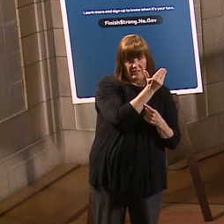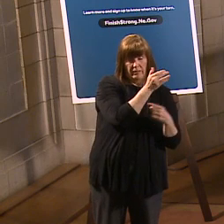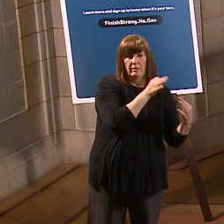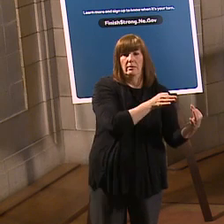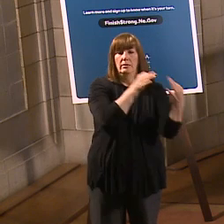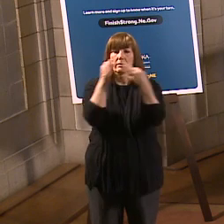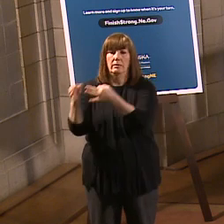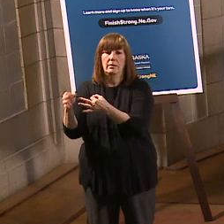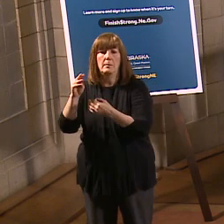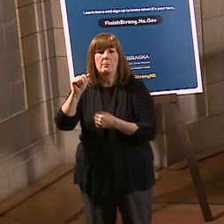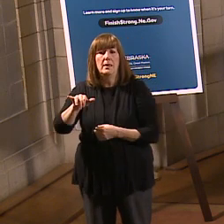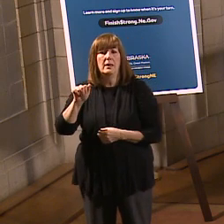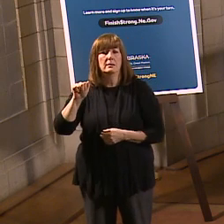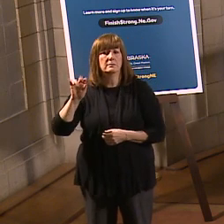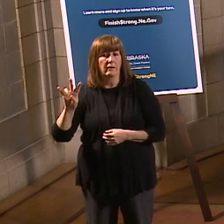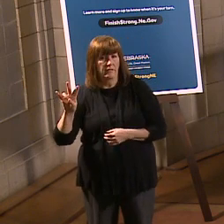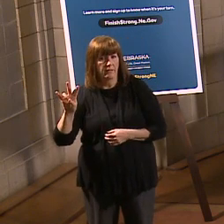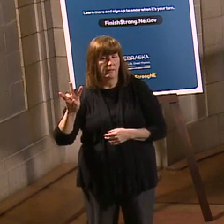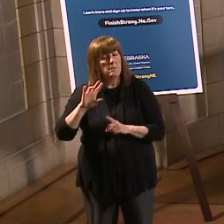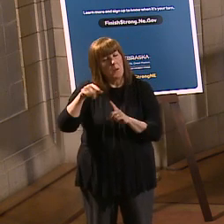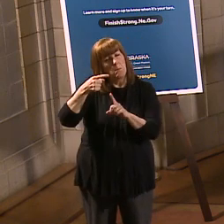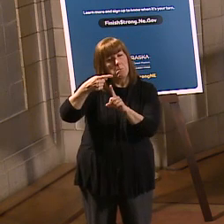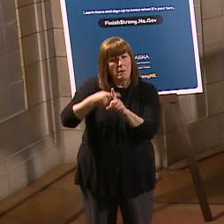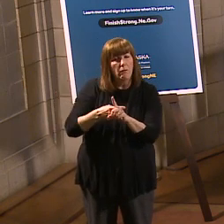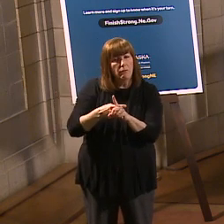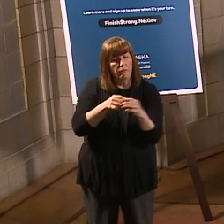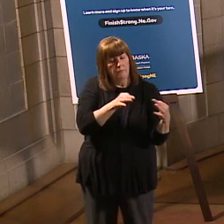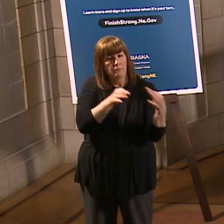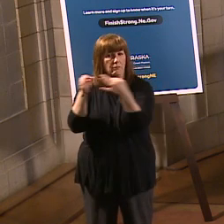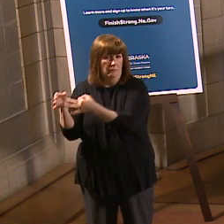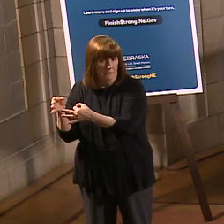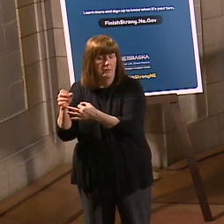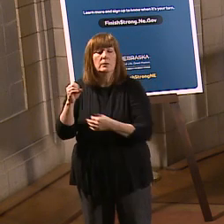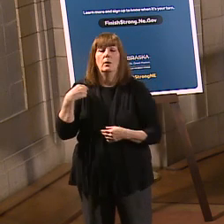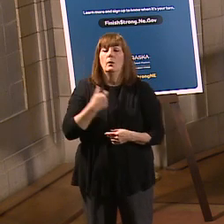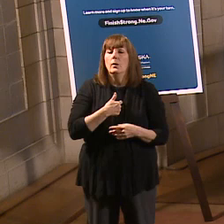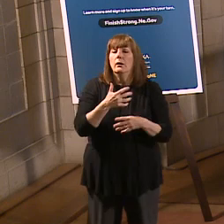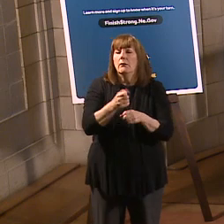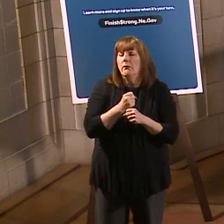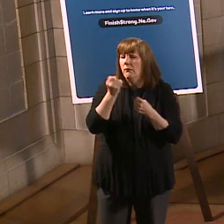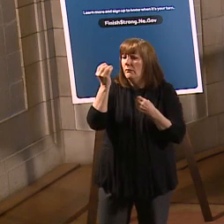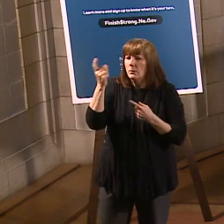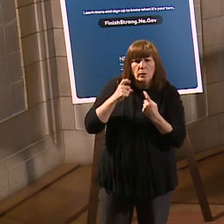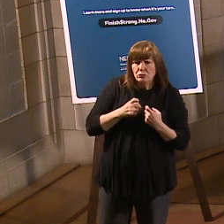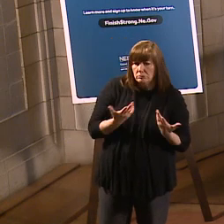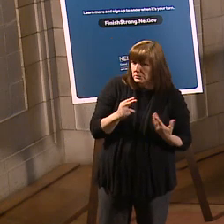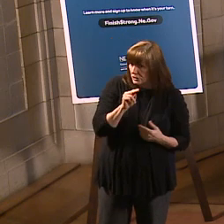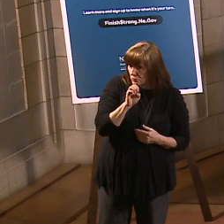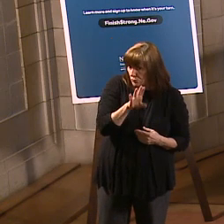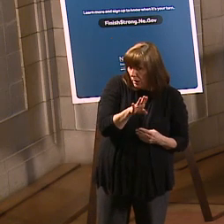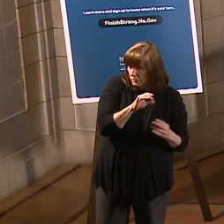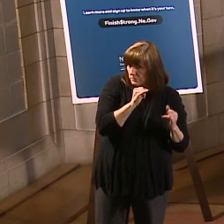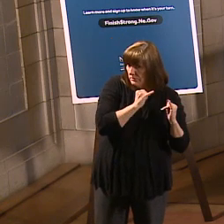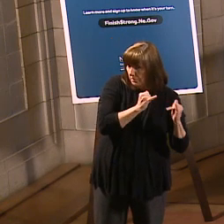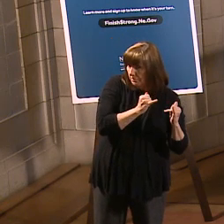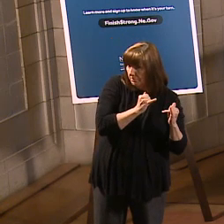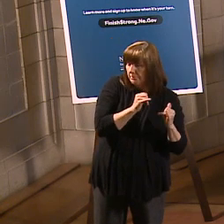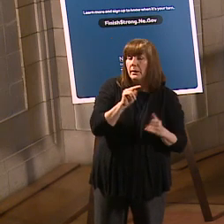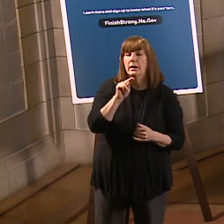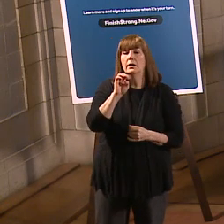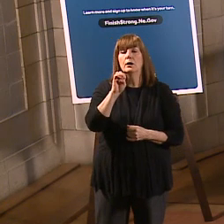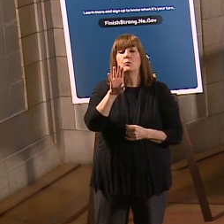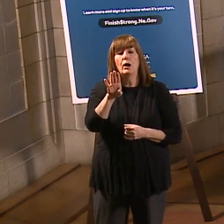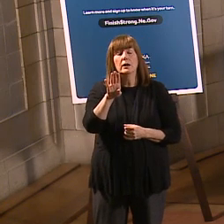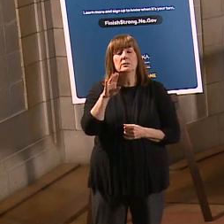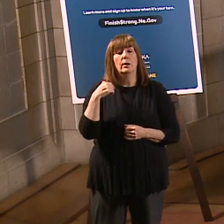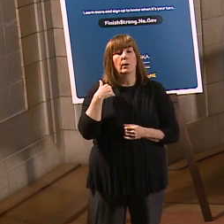May 17th. So they're pushing it back about a month. And so we've received questions about, will Nebraska be following suit? Again, Nebraska,